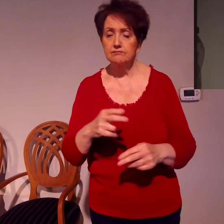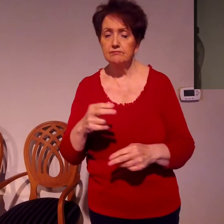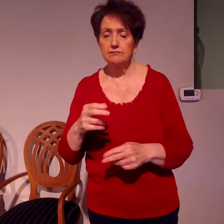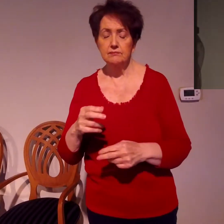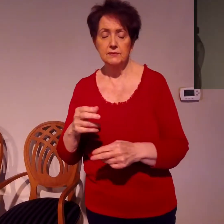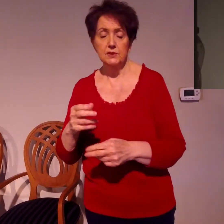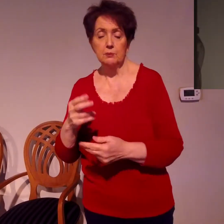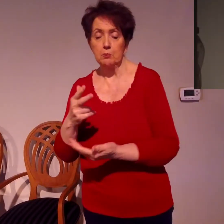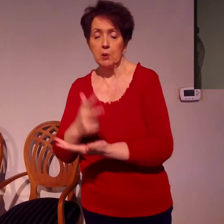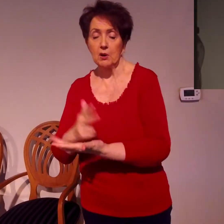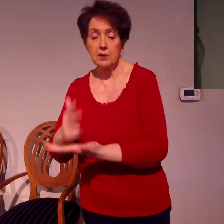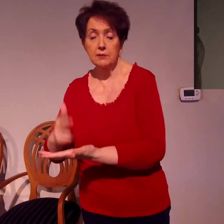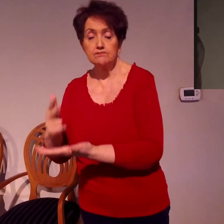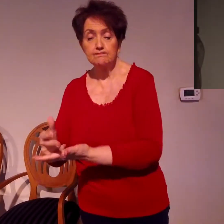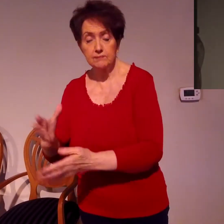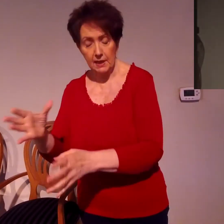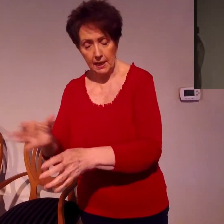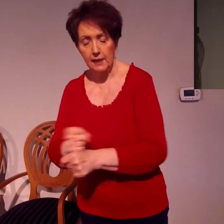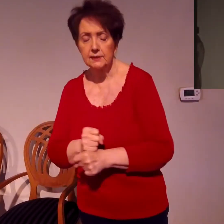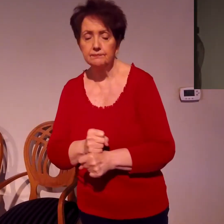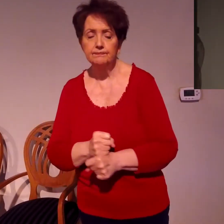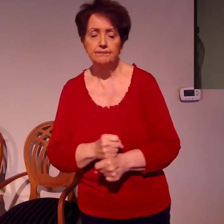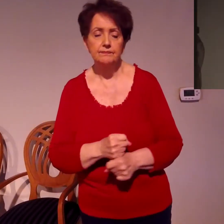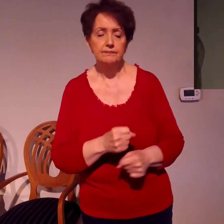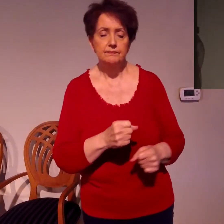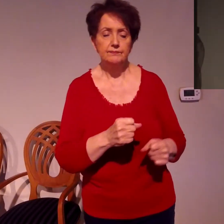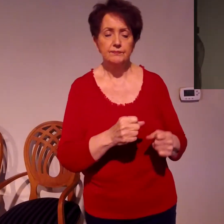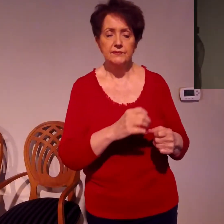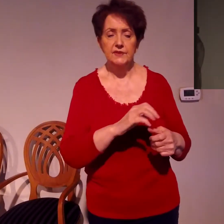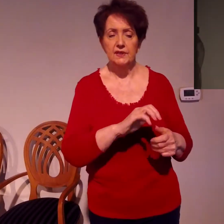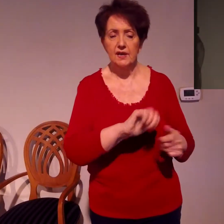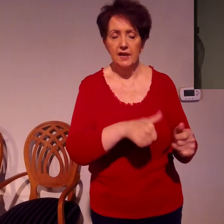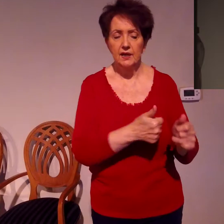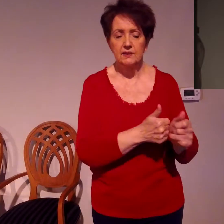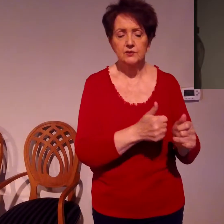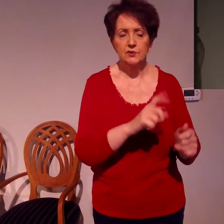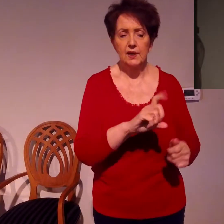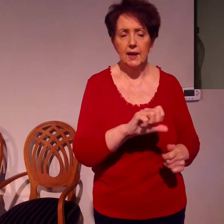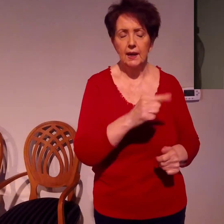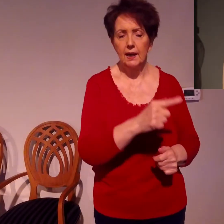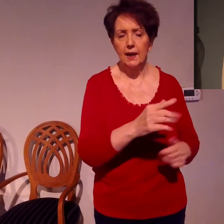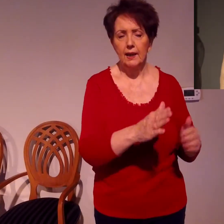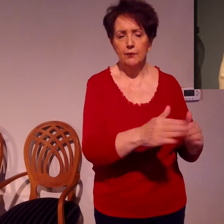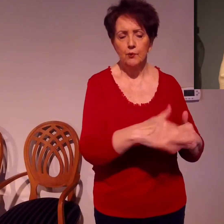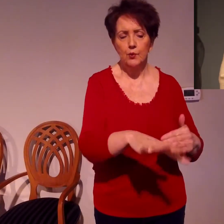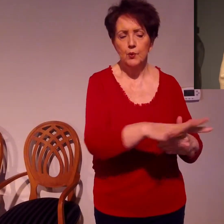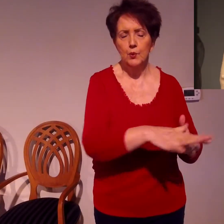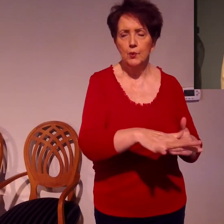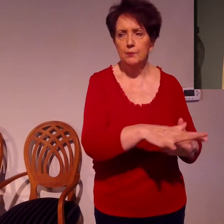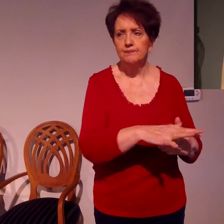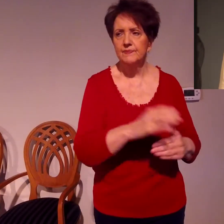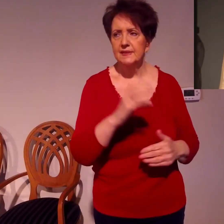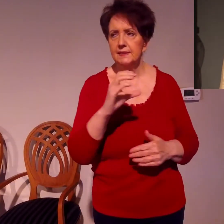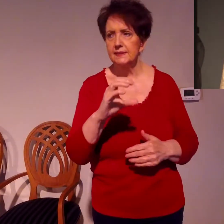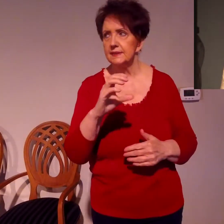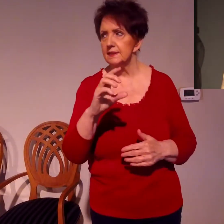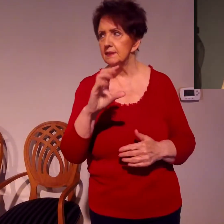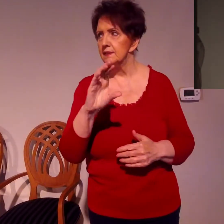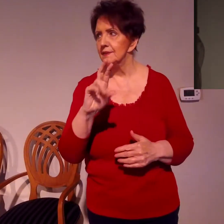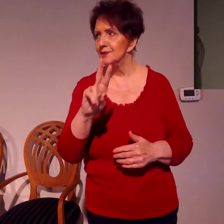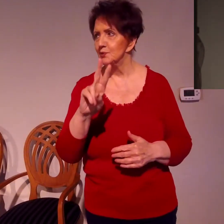I'm sitting on that aisle bulkhead. I want the extra leg room close to the bathroom. It's mine. C24. C24.